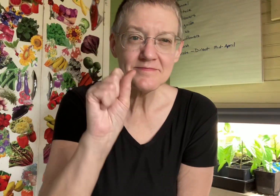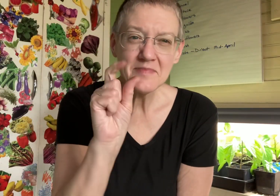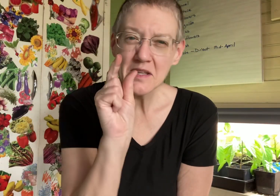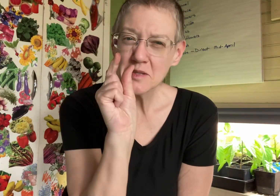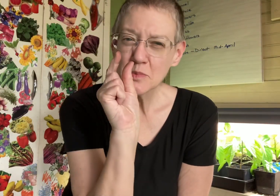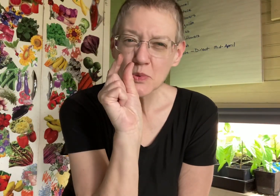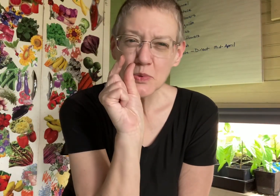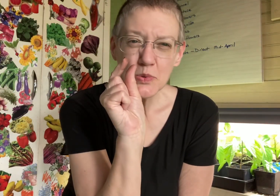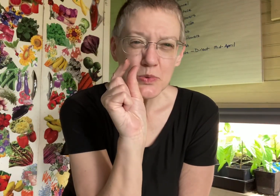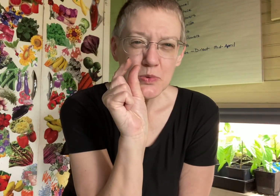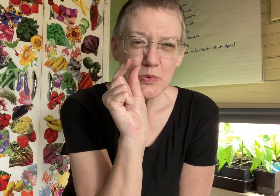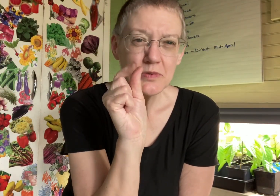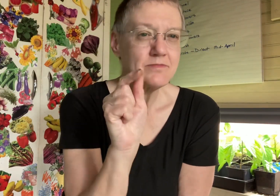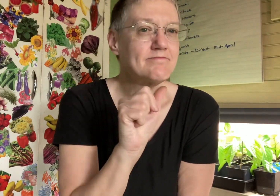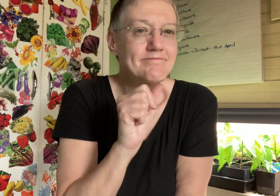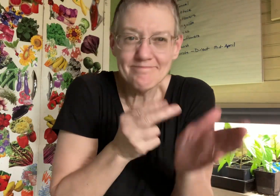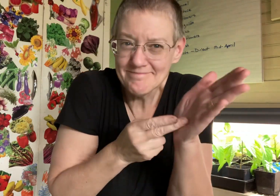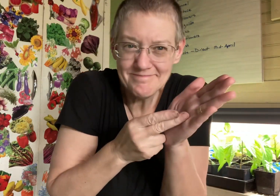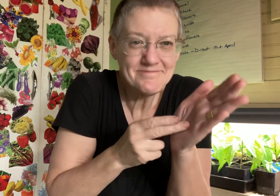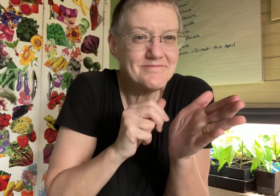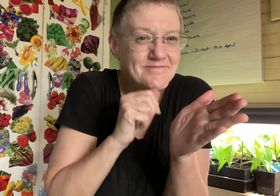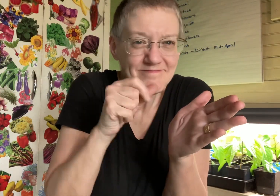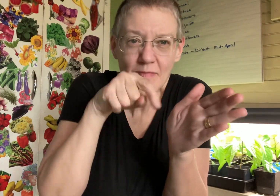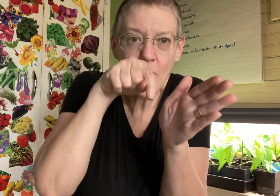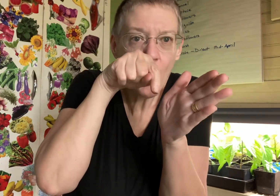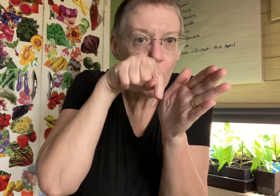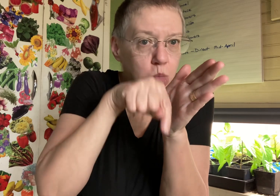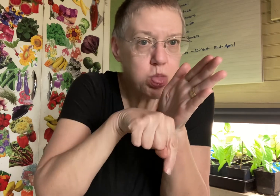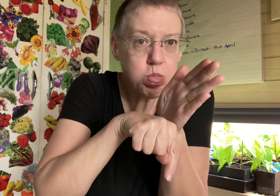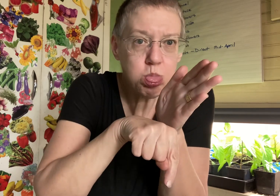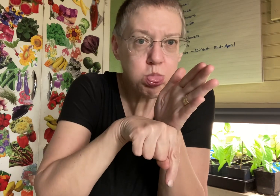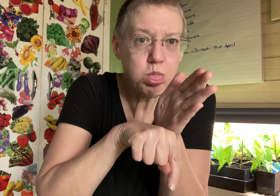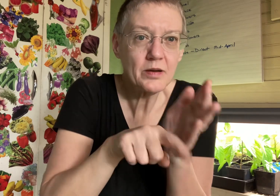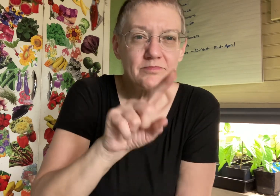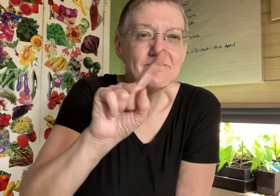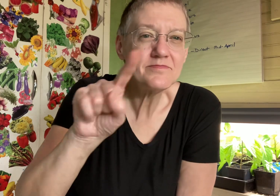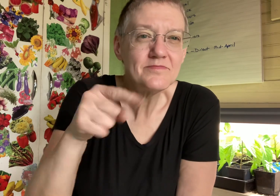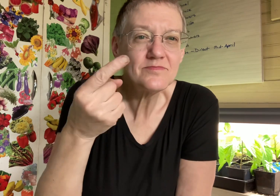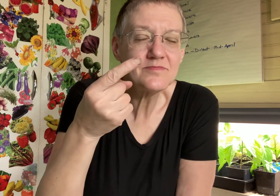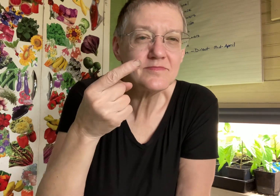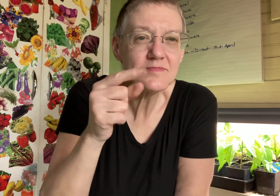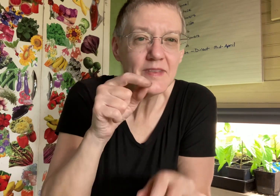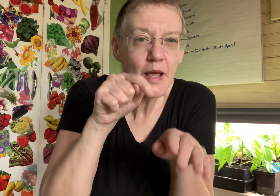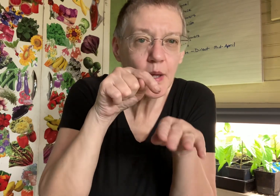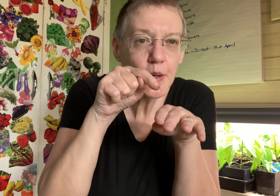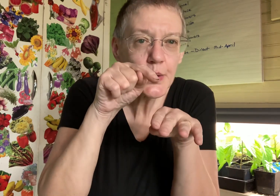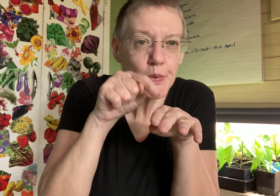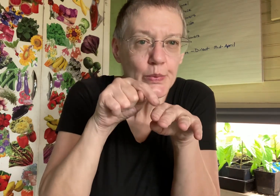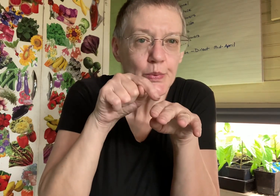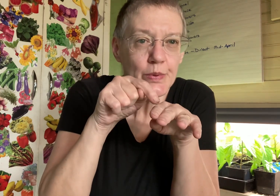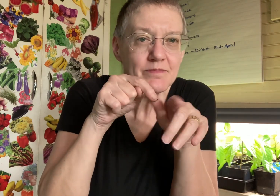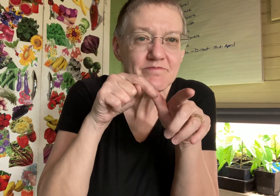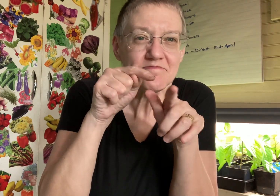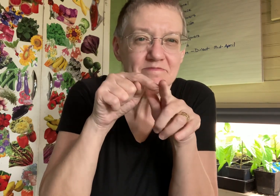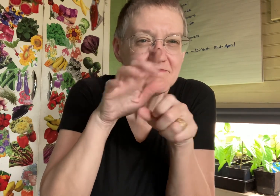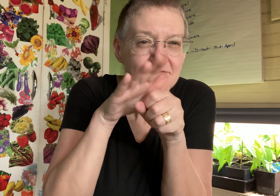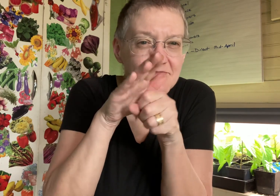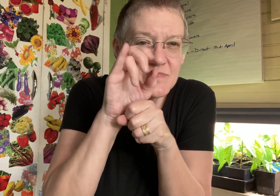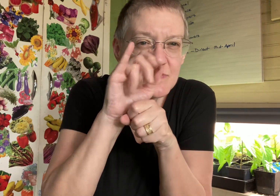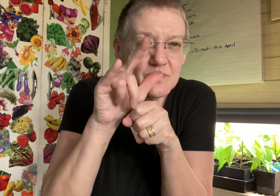Now, tomato seeds are really small, so don't plant them really deep. Just press them into the soil